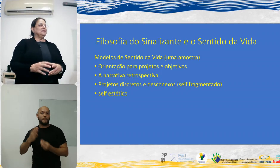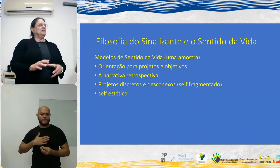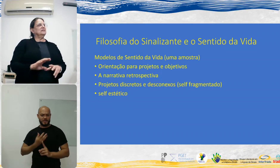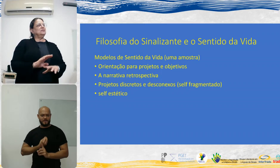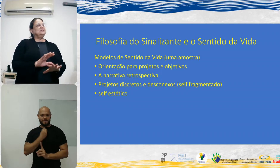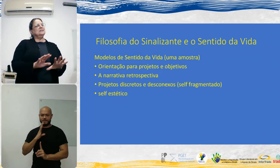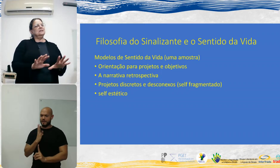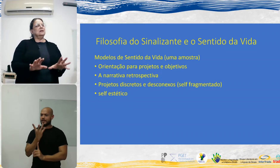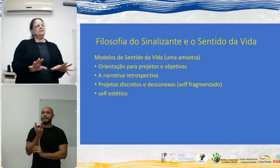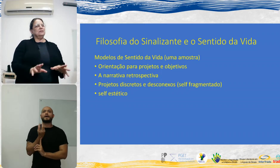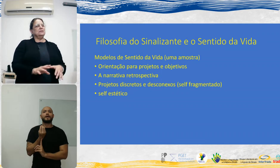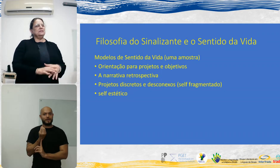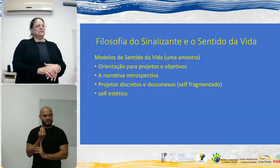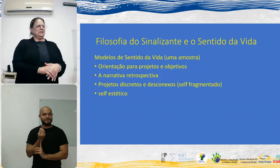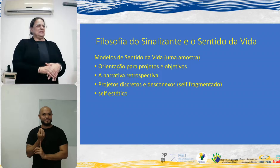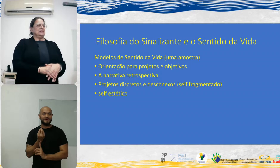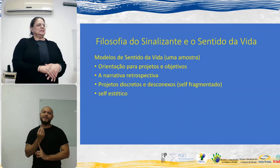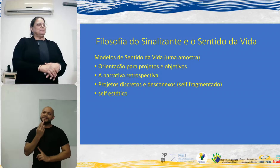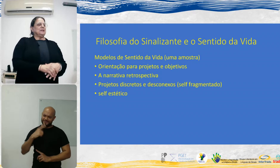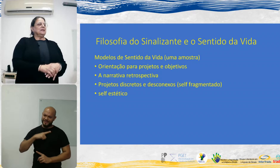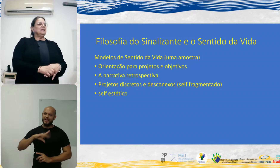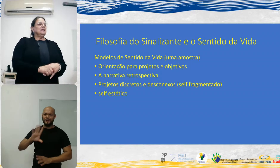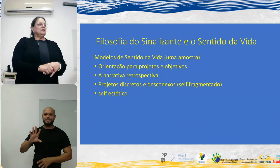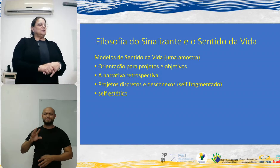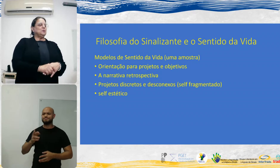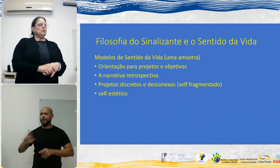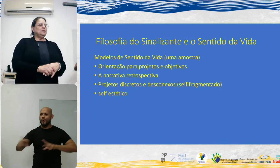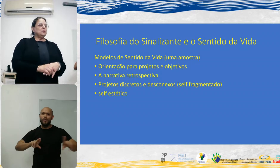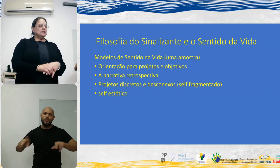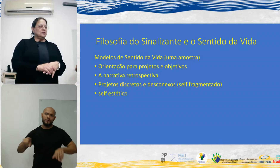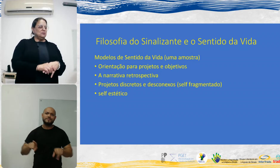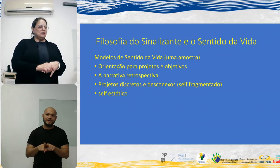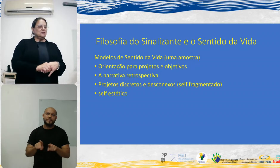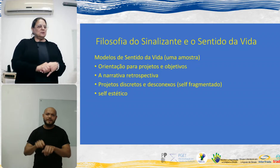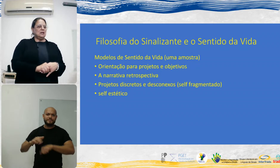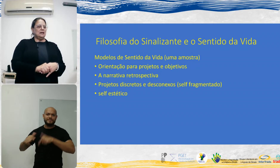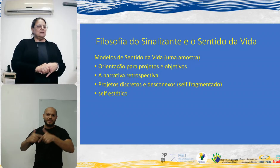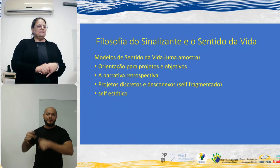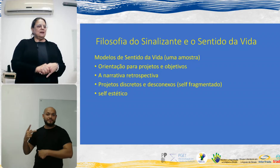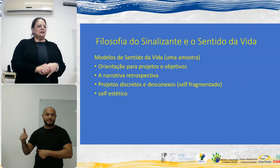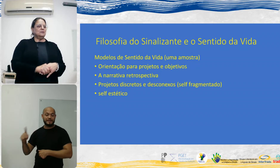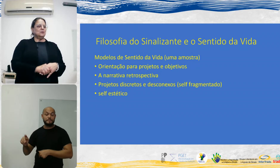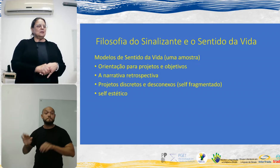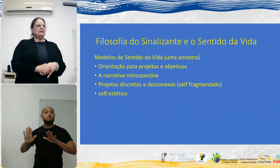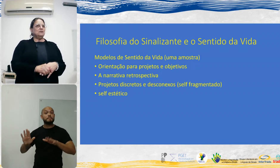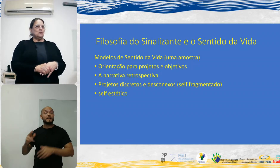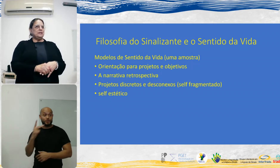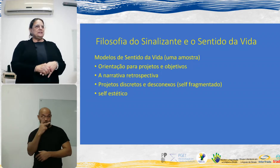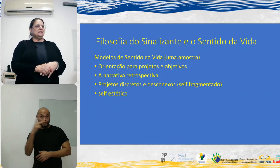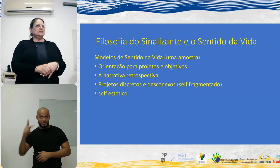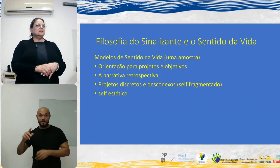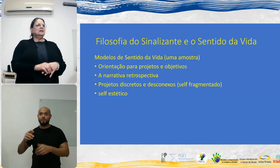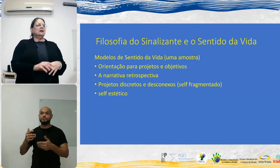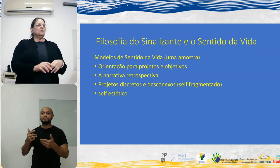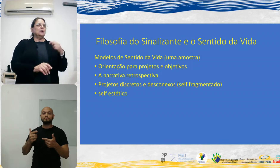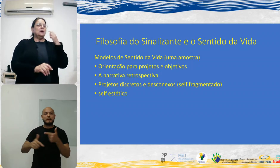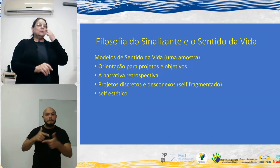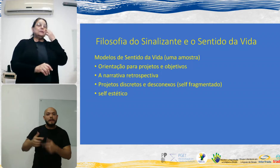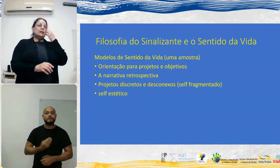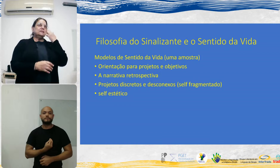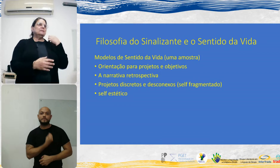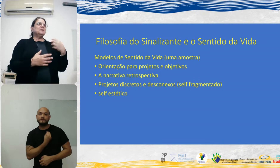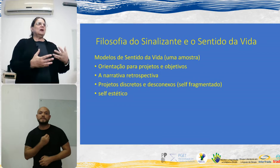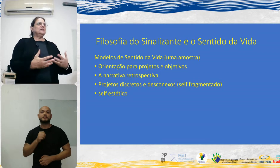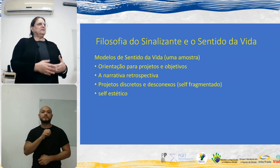believes that, and she did a lot of other different things, but you construct your life and your life choices